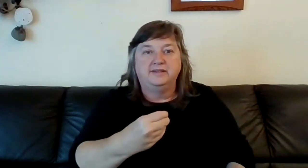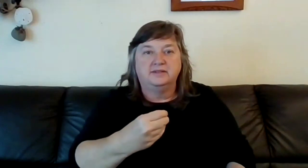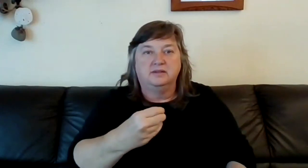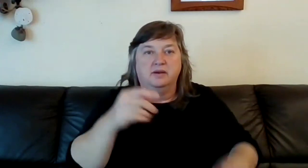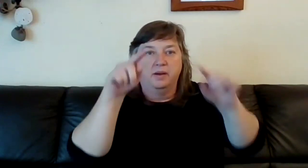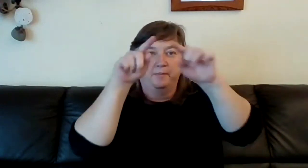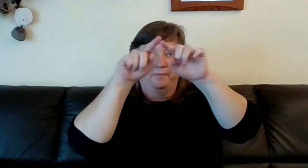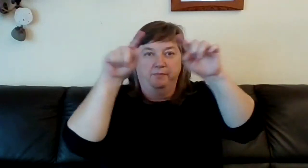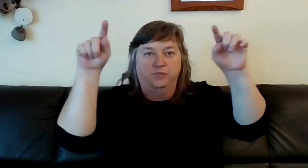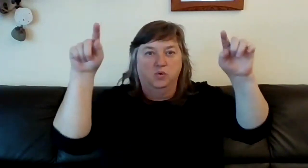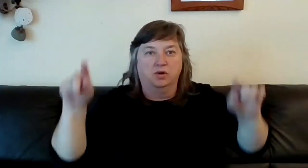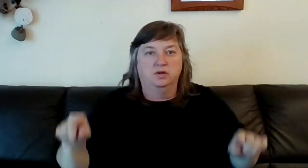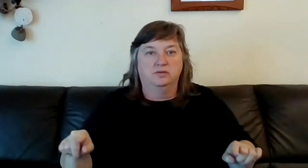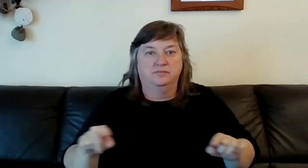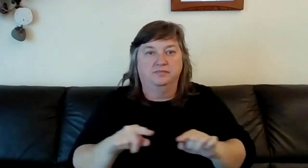white board,